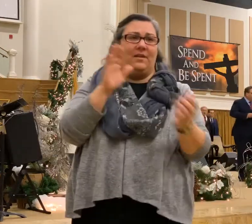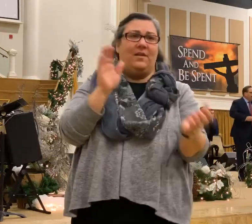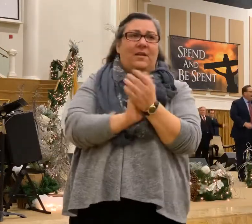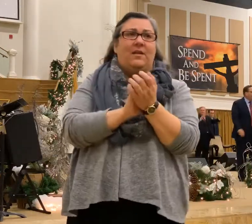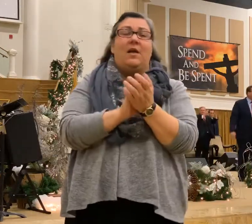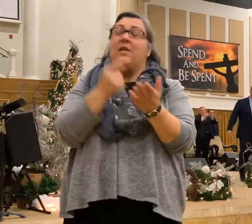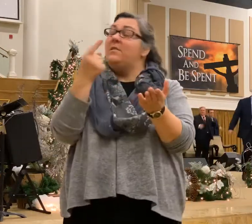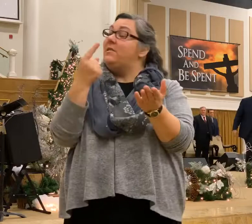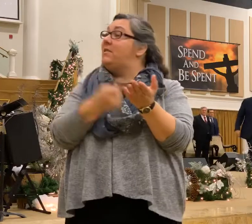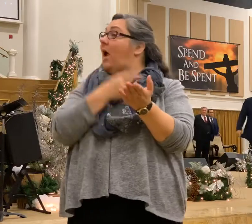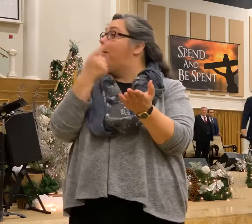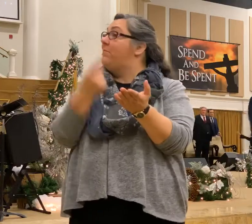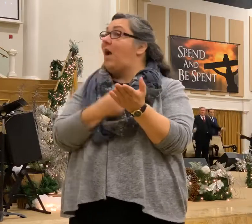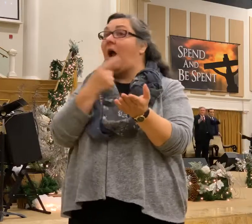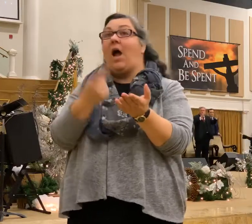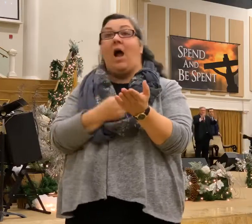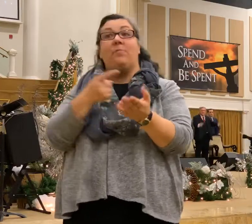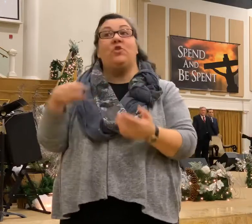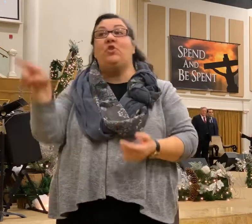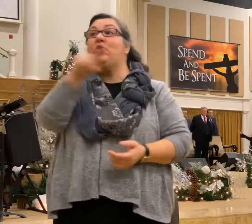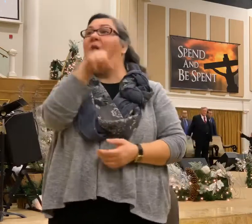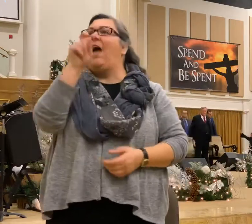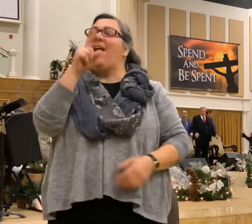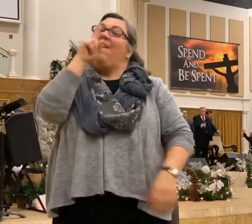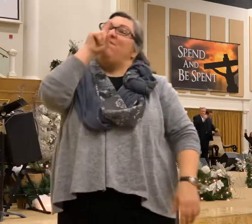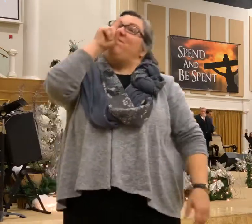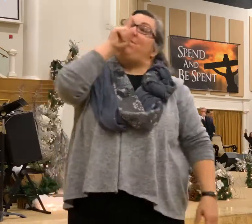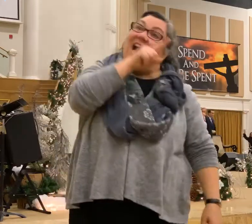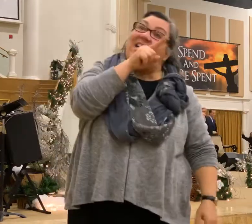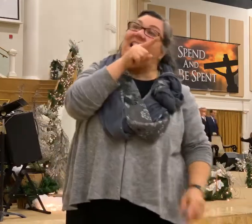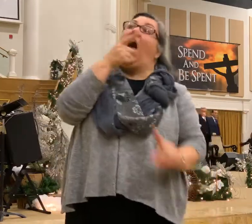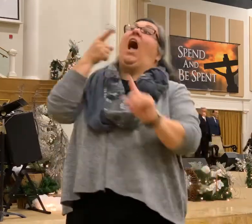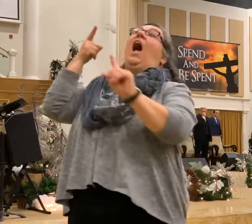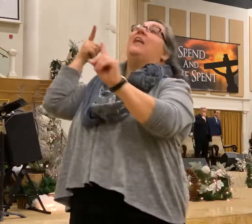you. Sometimes you gotta think it till you make it.